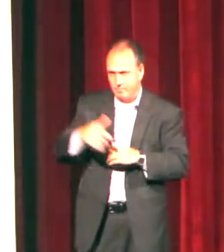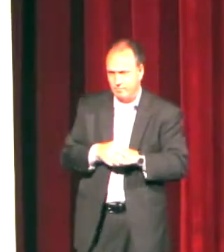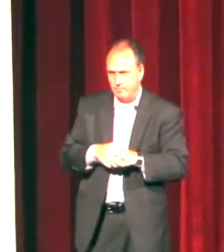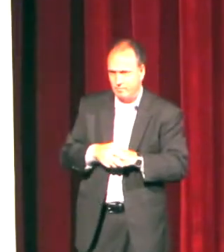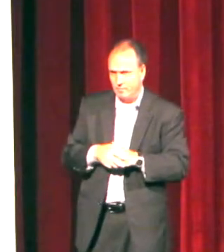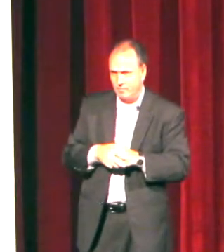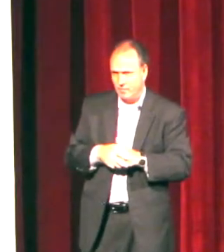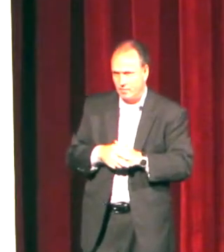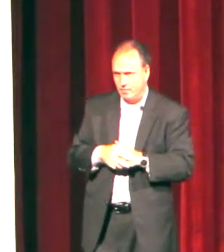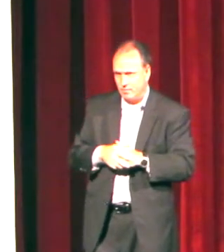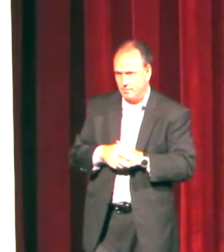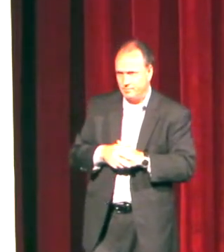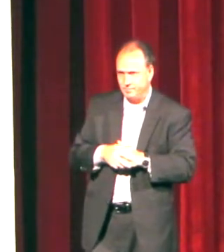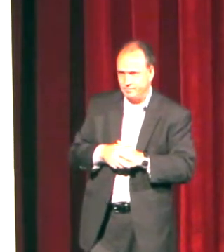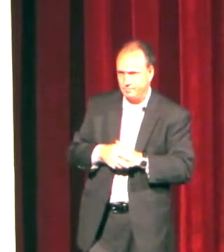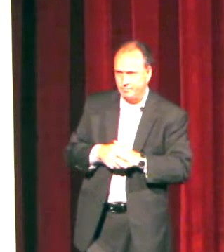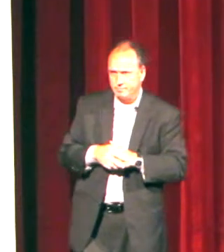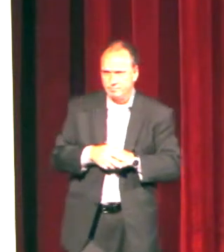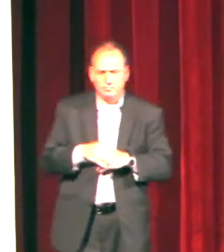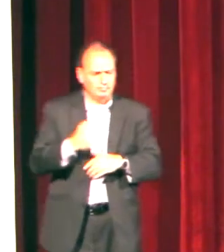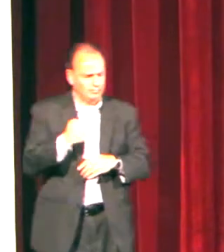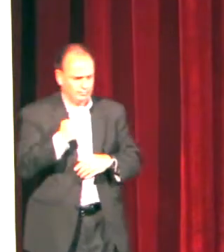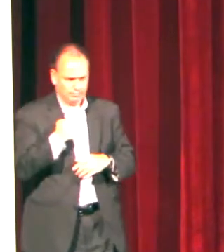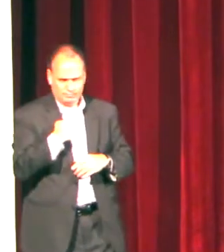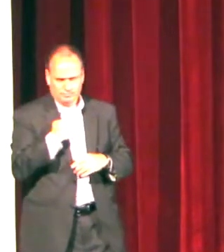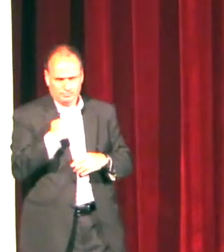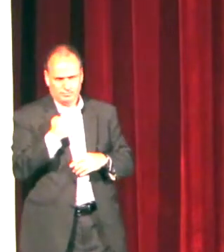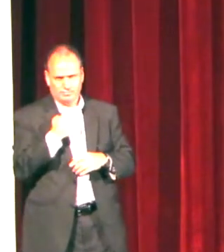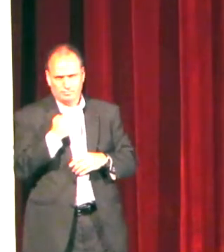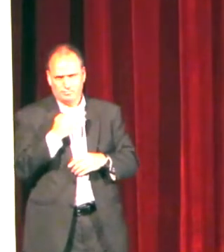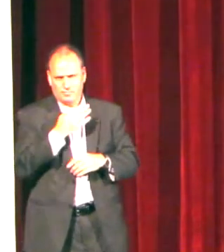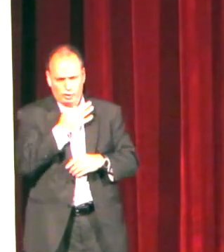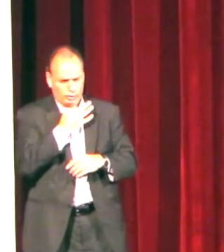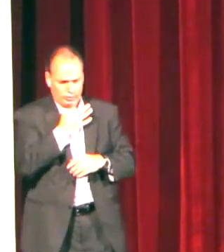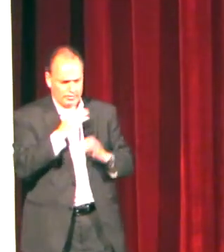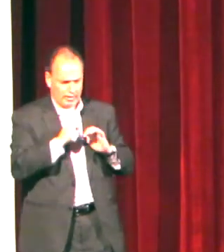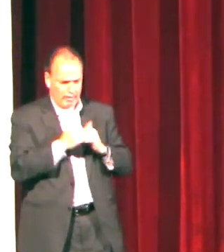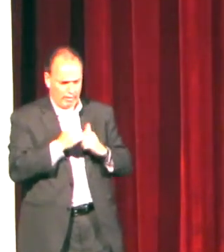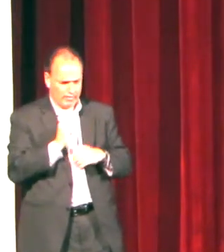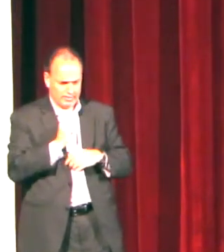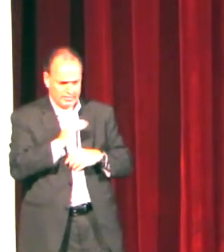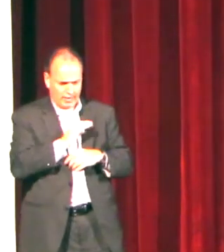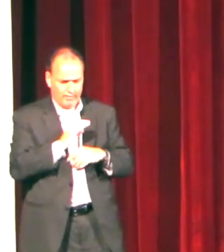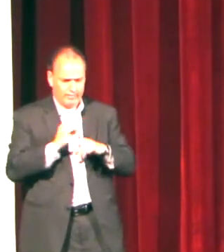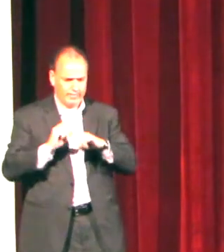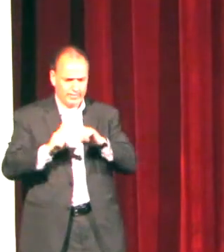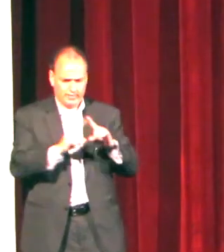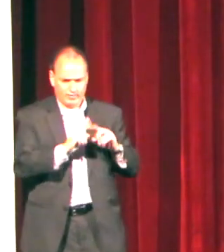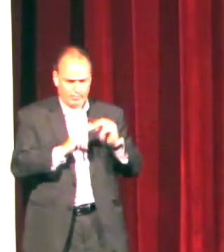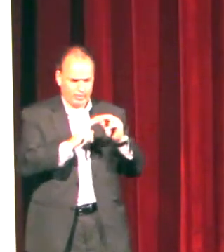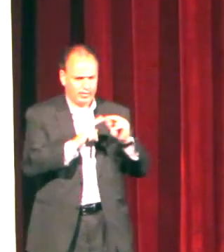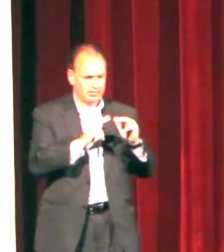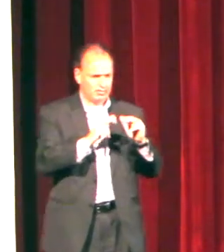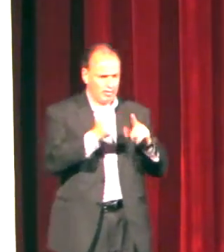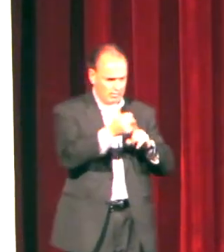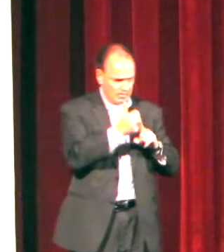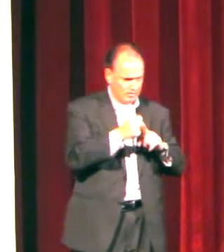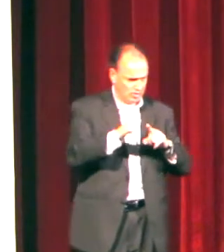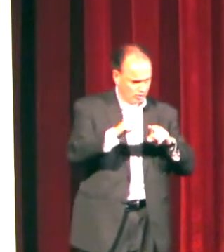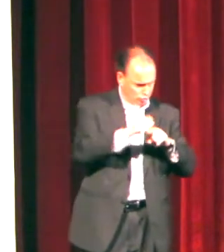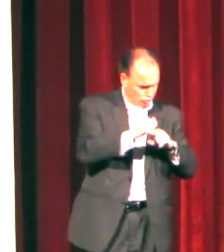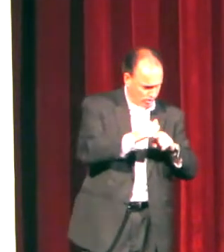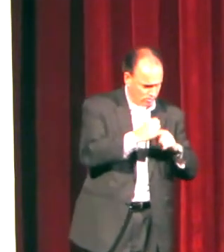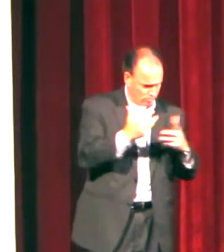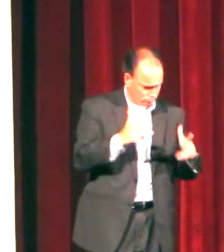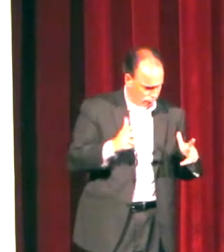loop. I was just curious at how the staff that are being trained to go through these